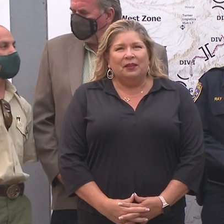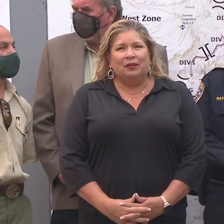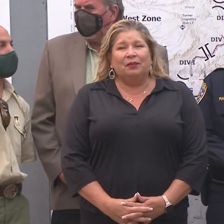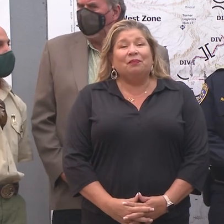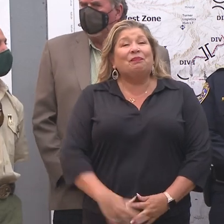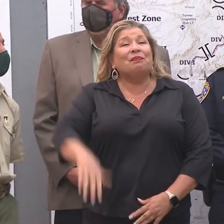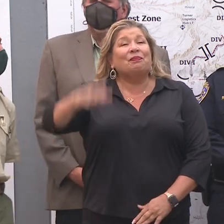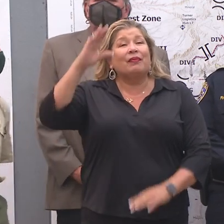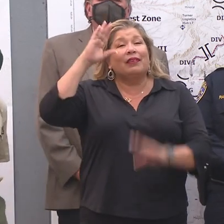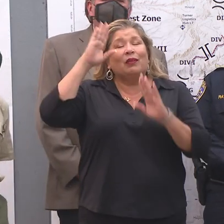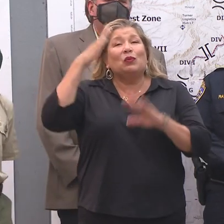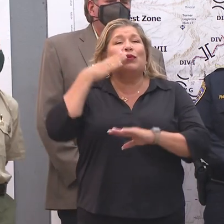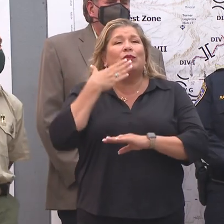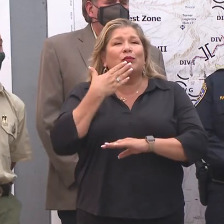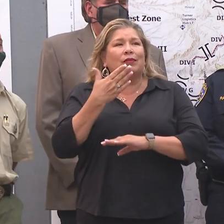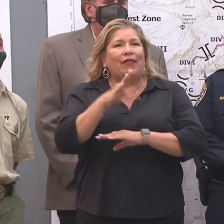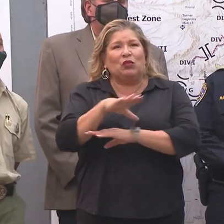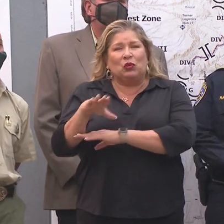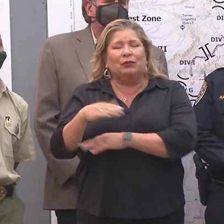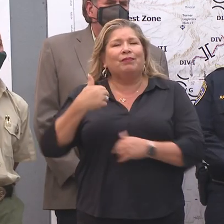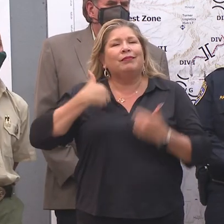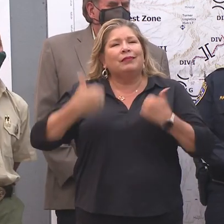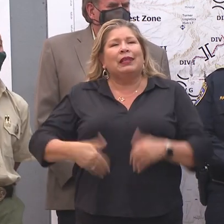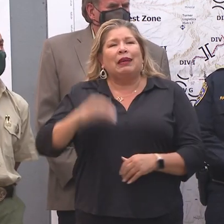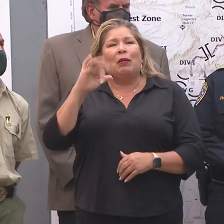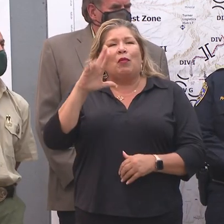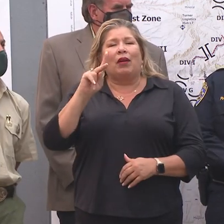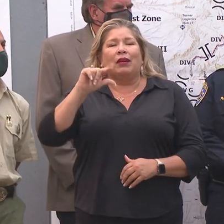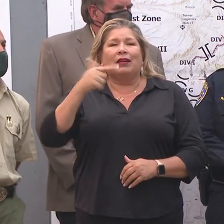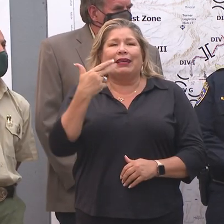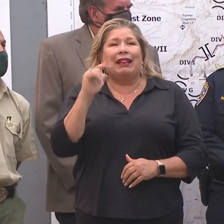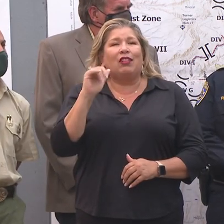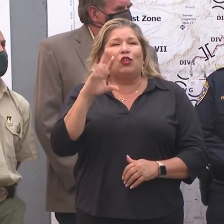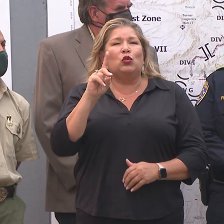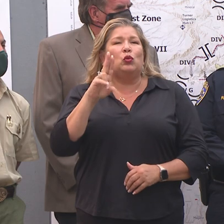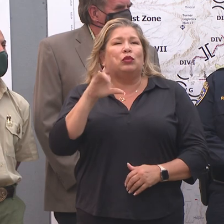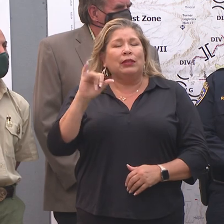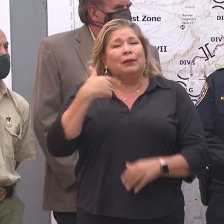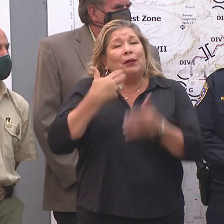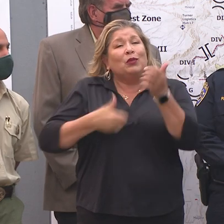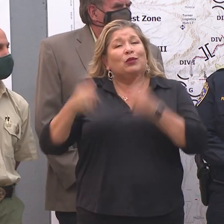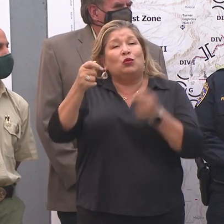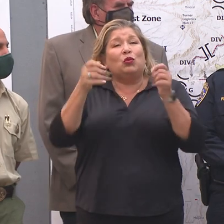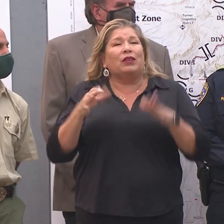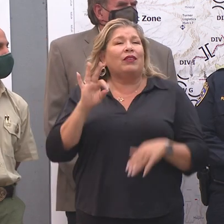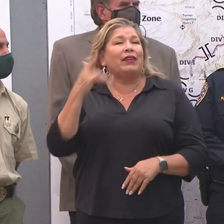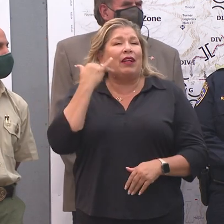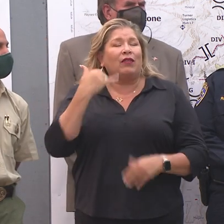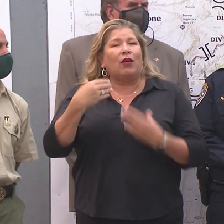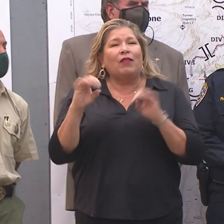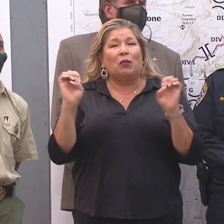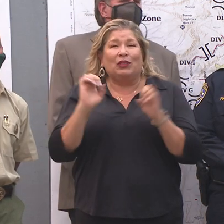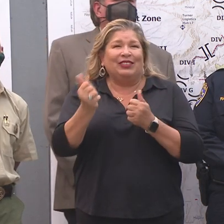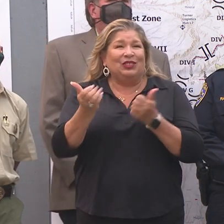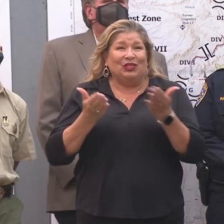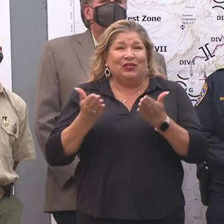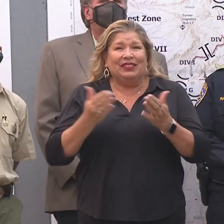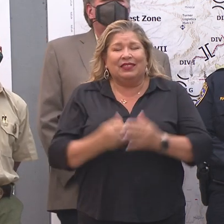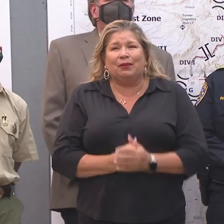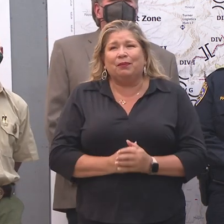All right, good afternoon. I'm Mark Gallarducci. I'm director of the California Governor's Office of Emergency Services.